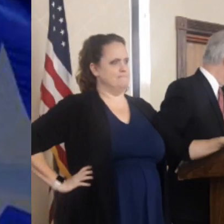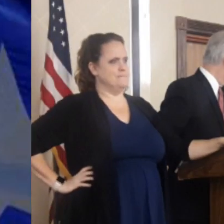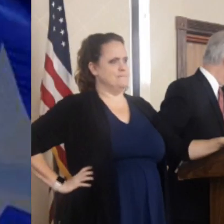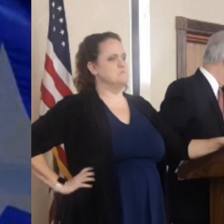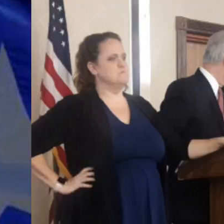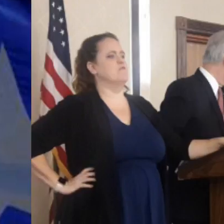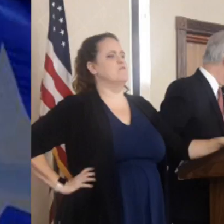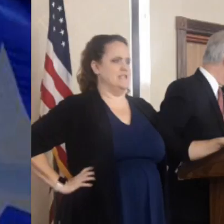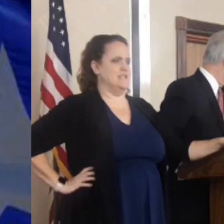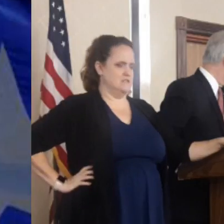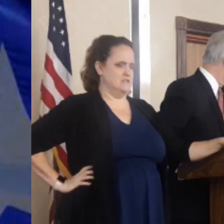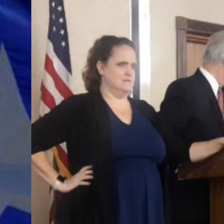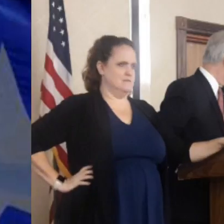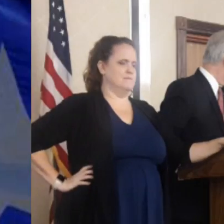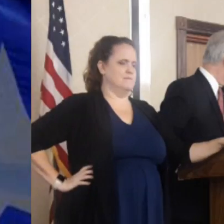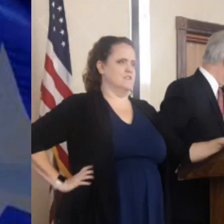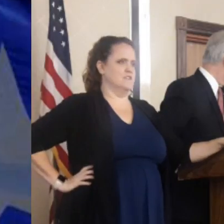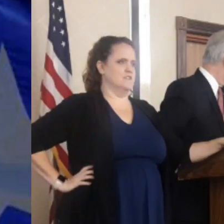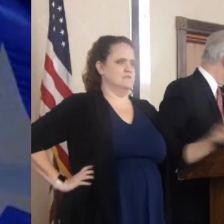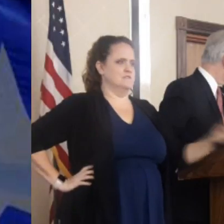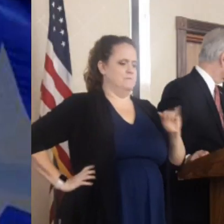Separated, we divided the issue. We divided it.